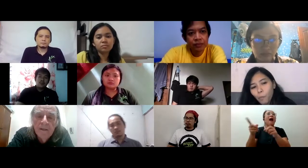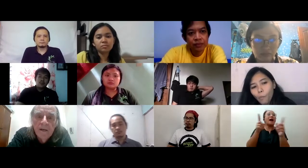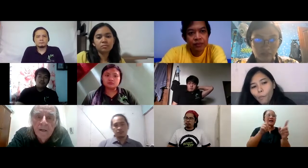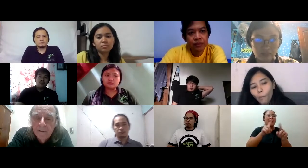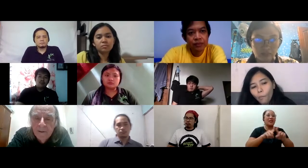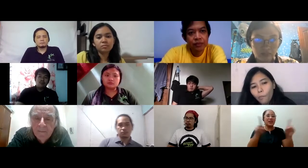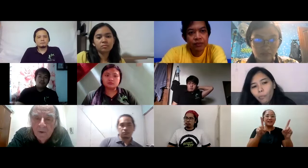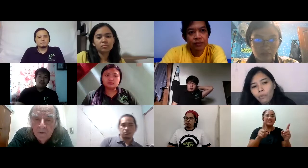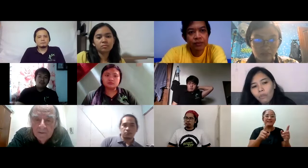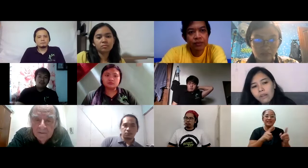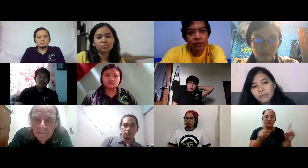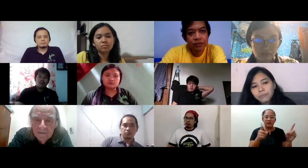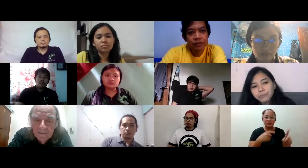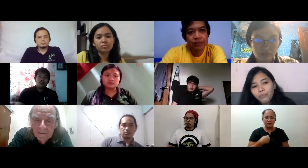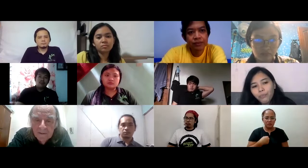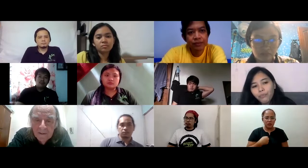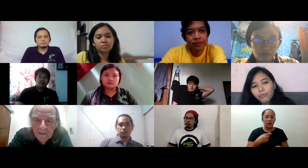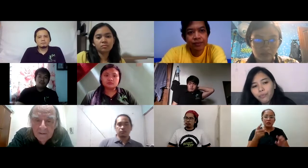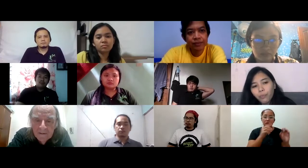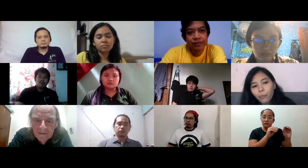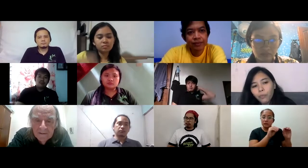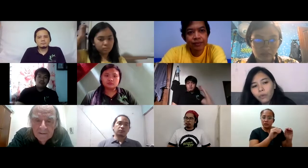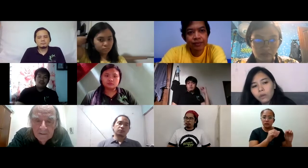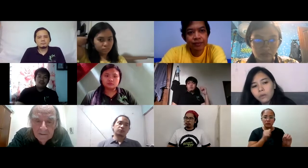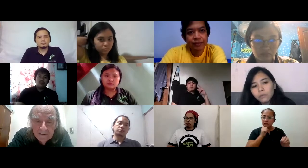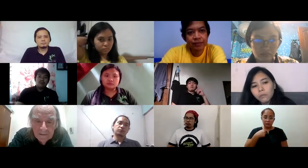not me, other people,